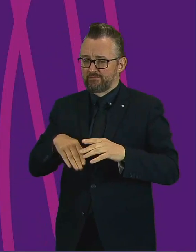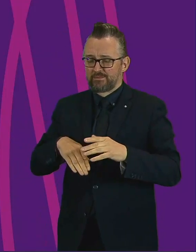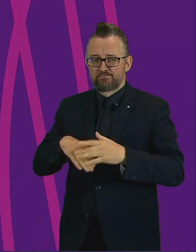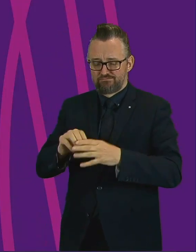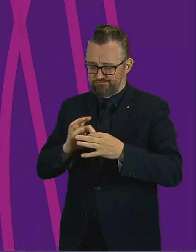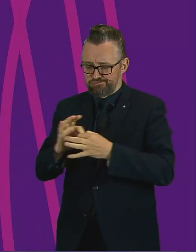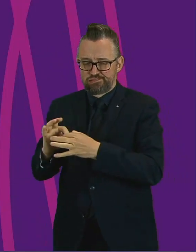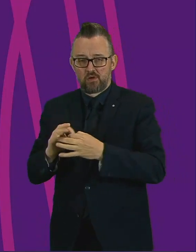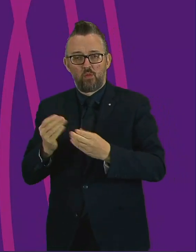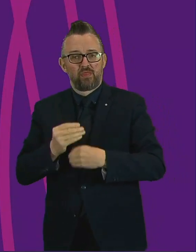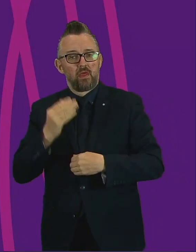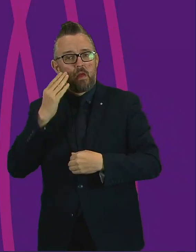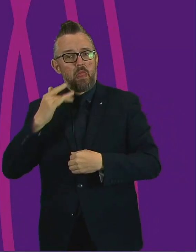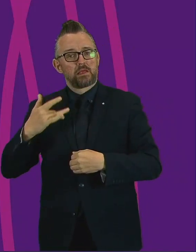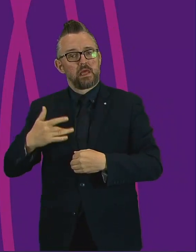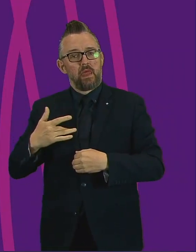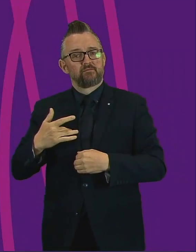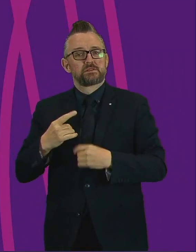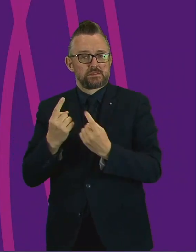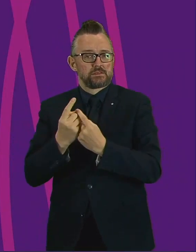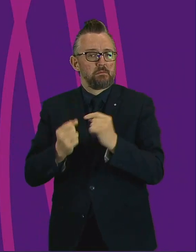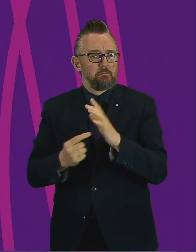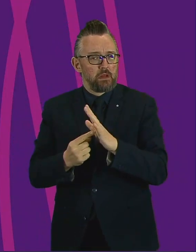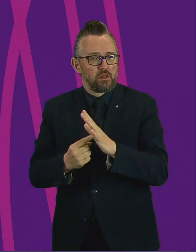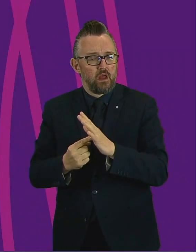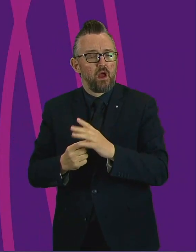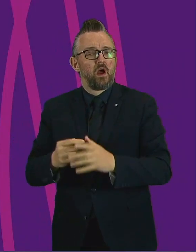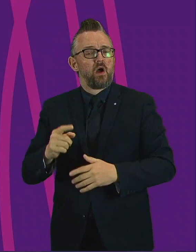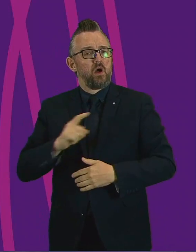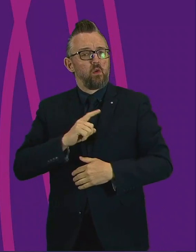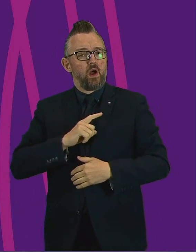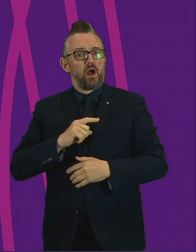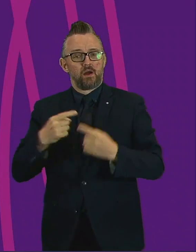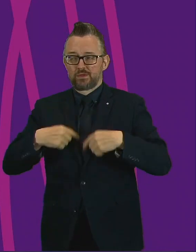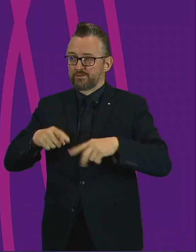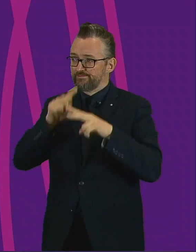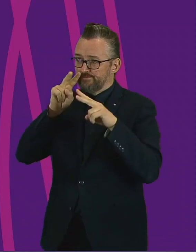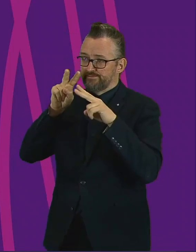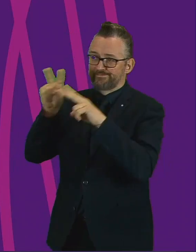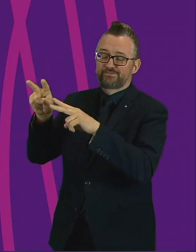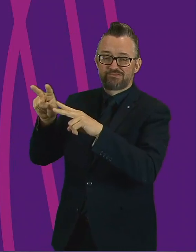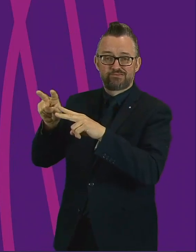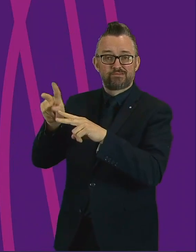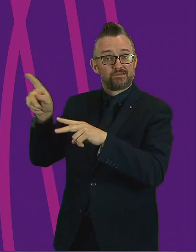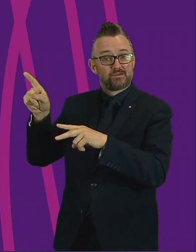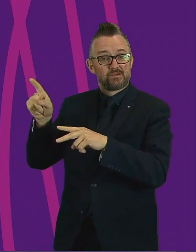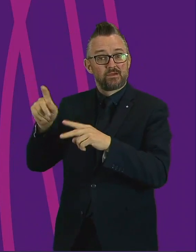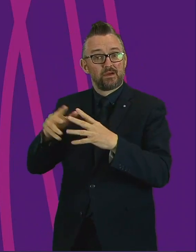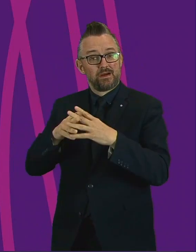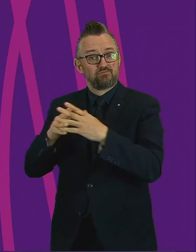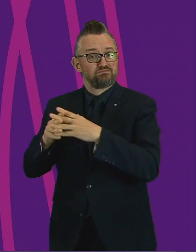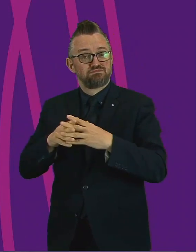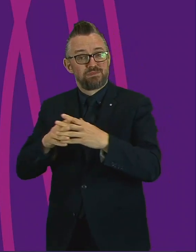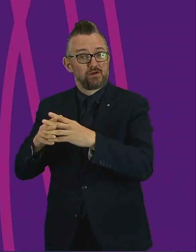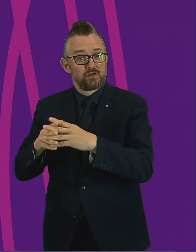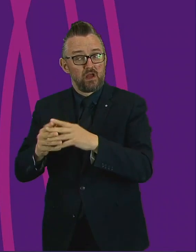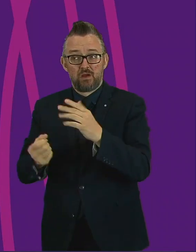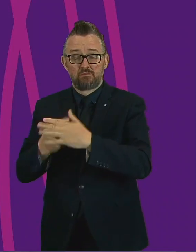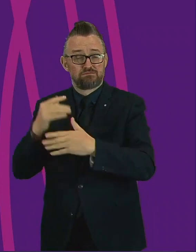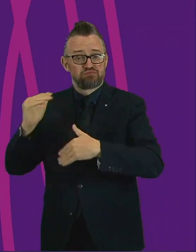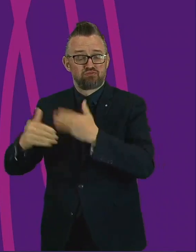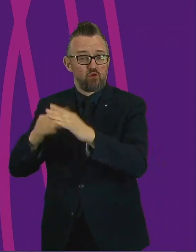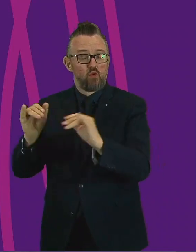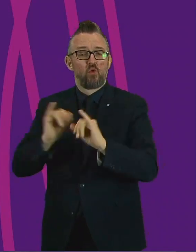Black Lives Matter movement. We are all looking on with concern and horror at the scenes unfolding in the United States,